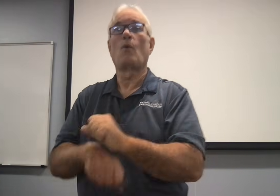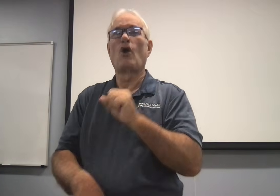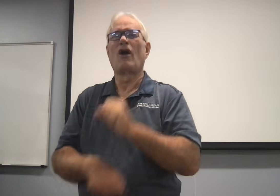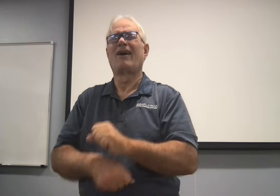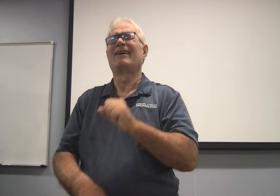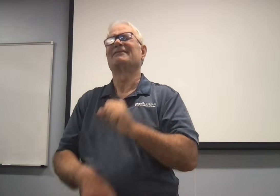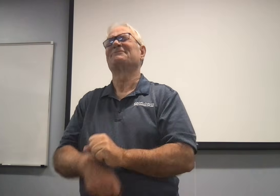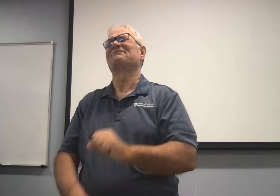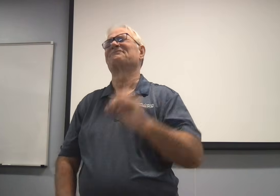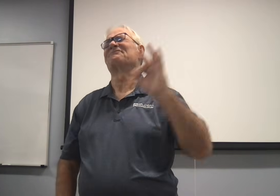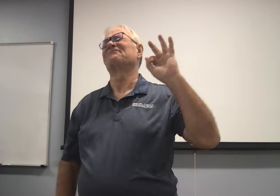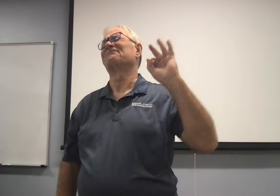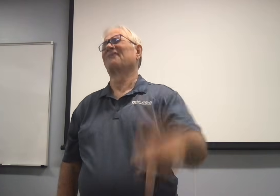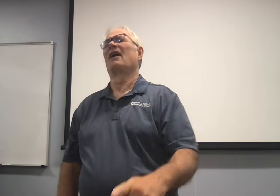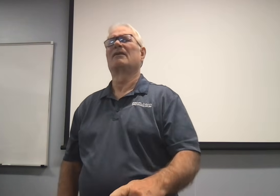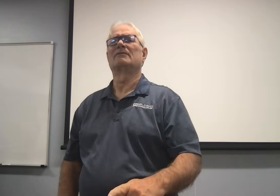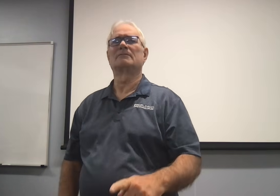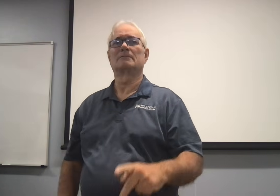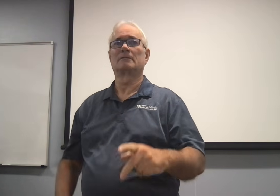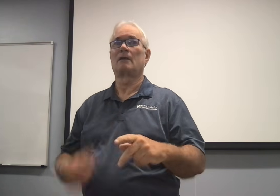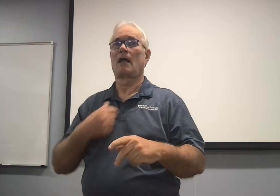Why? Because, work.